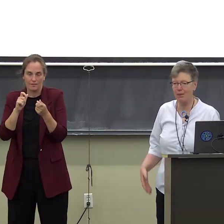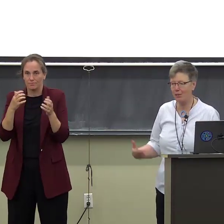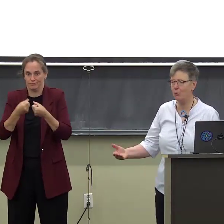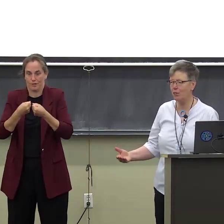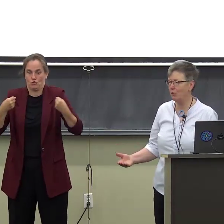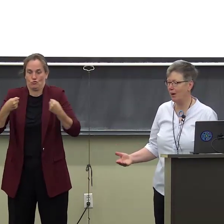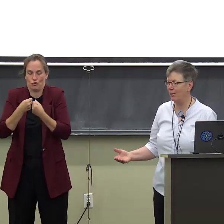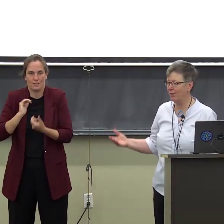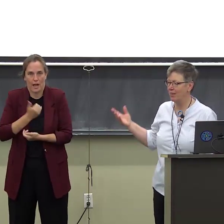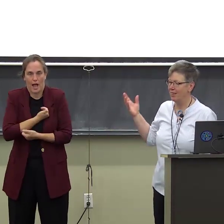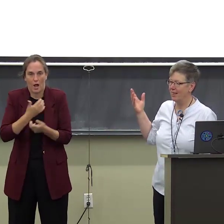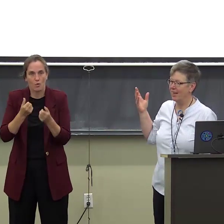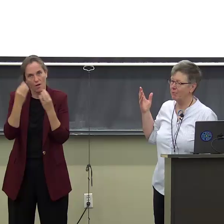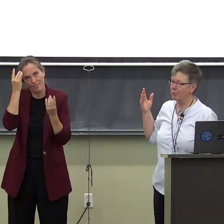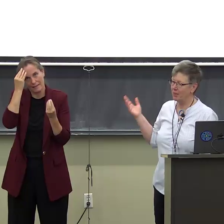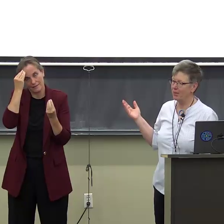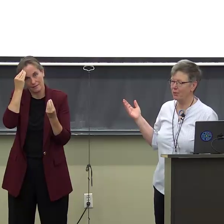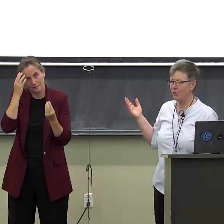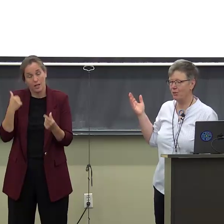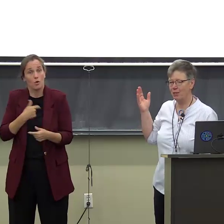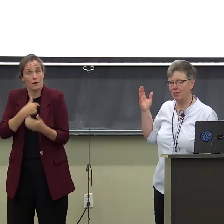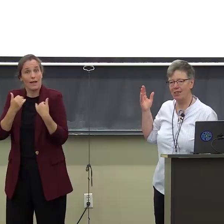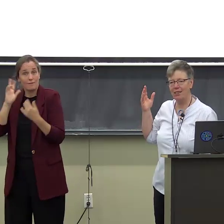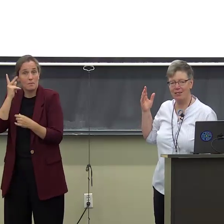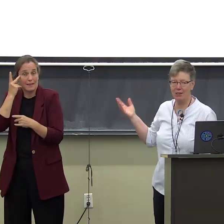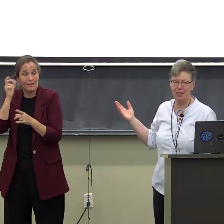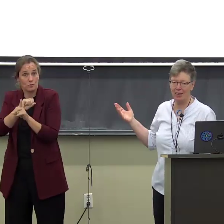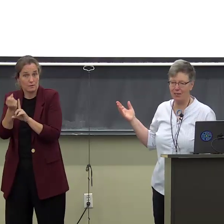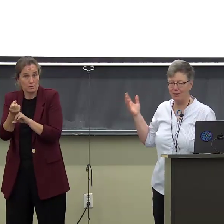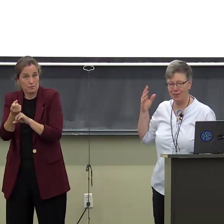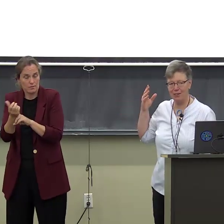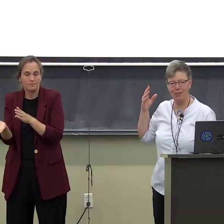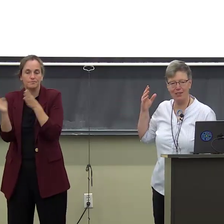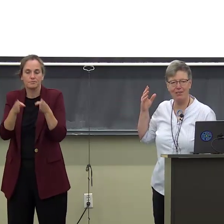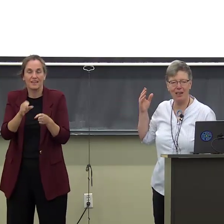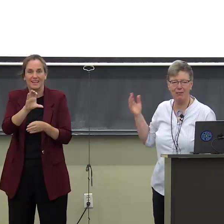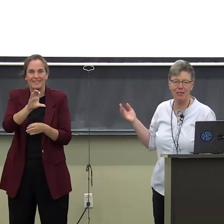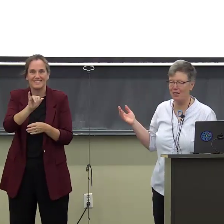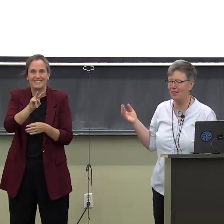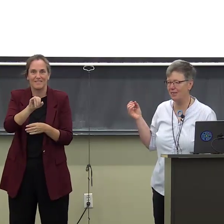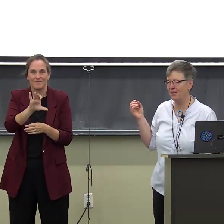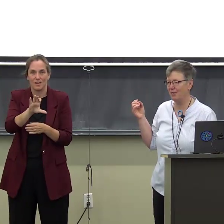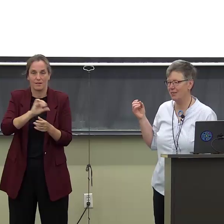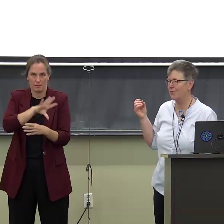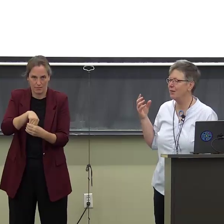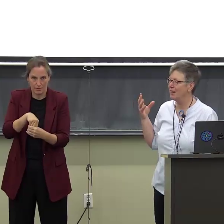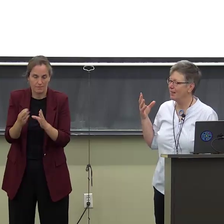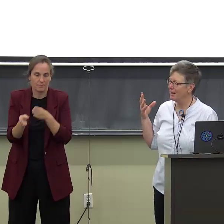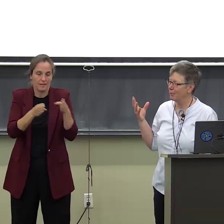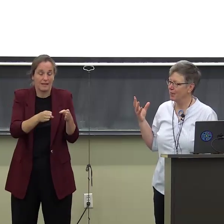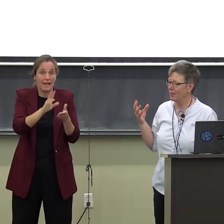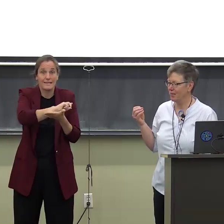this space, because we do have a political situation, a civic engagement situation, we have a design situation.